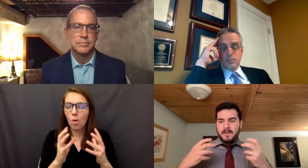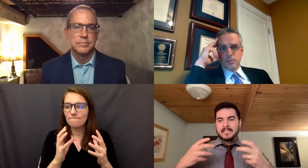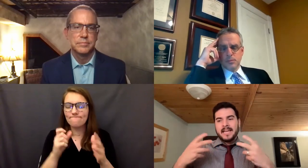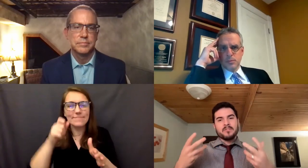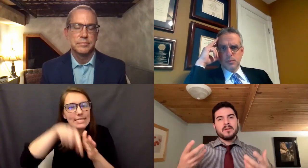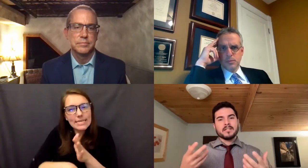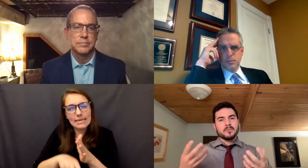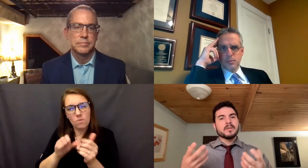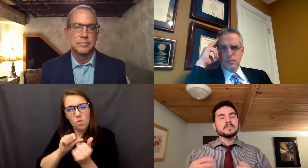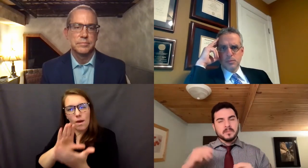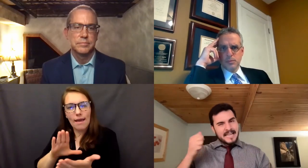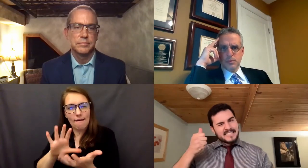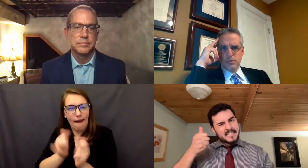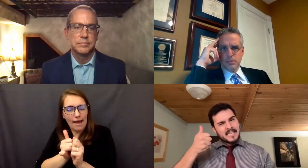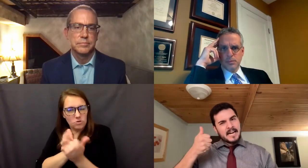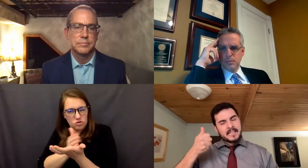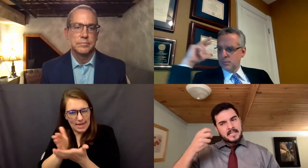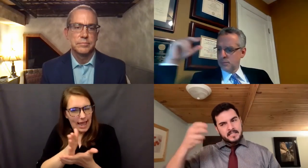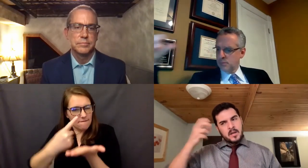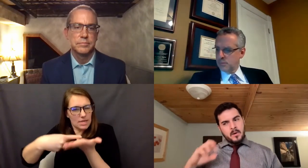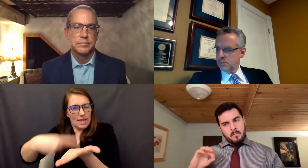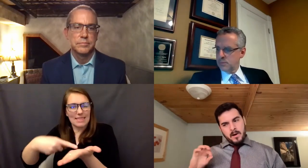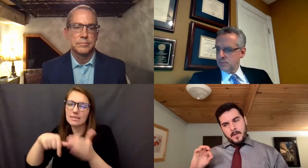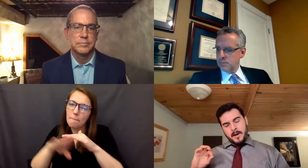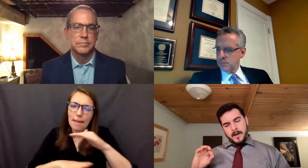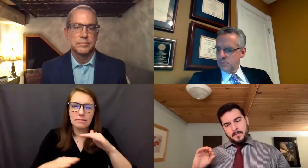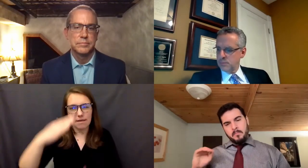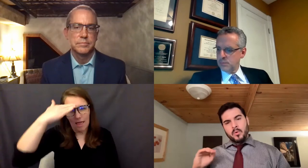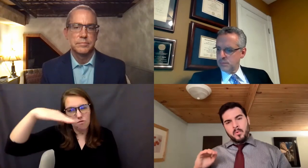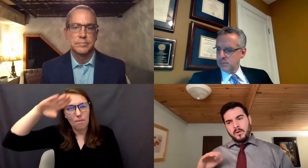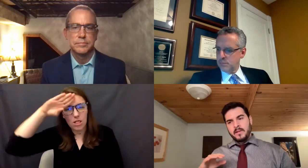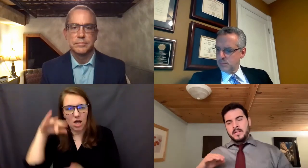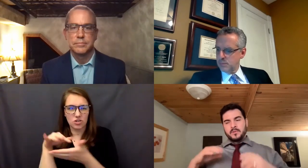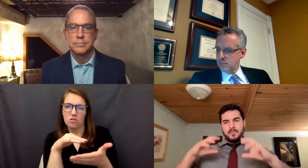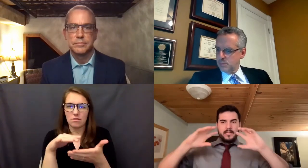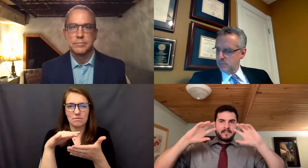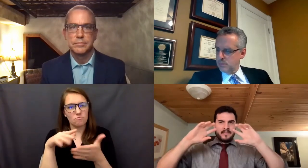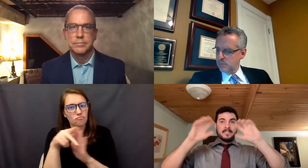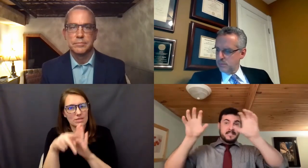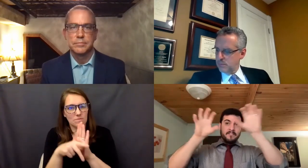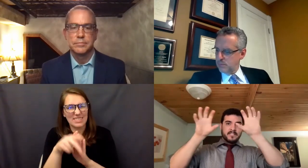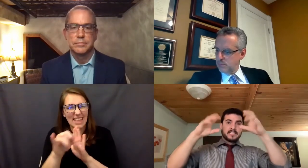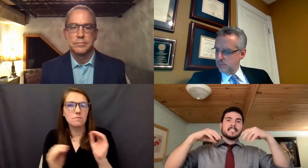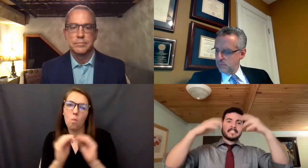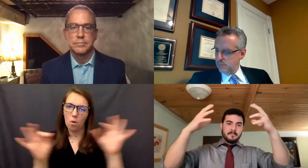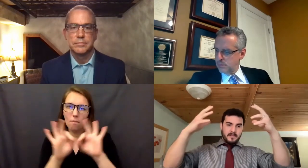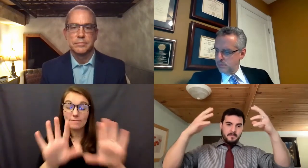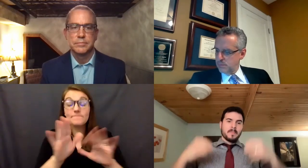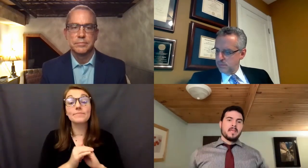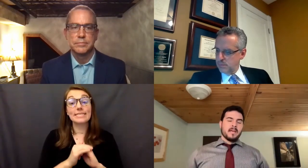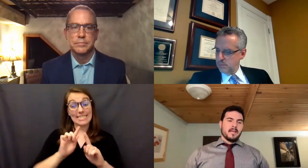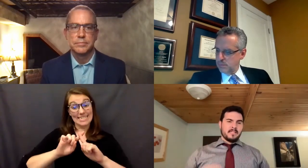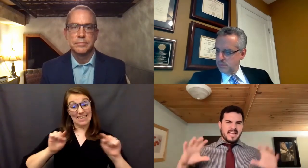these basic anthropological principles. That's the thing that I think is more important. So these differences is a